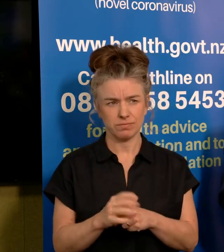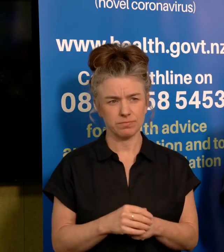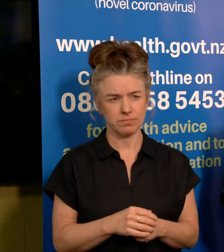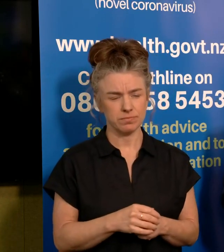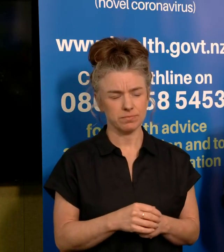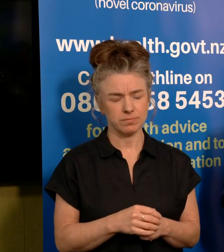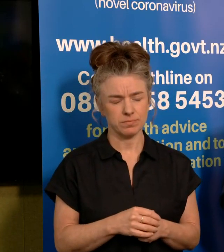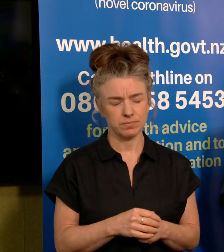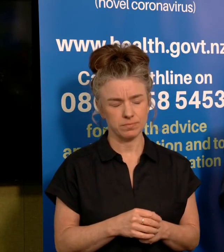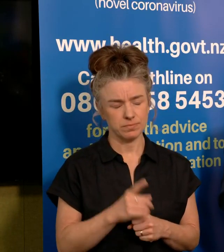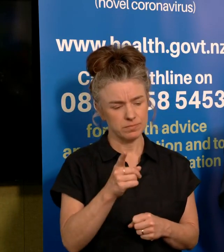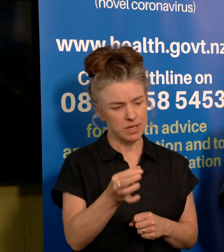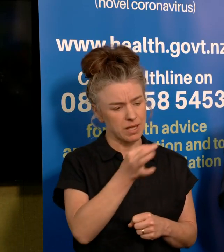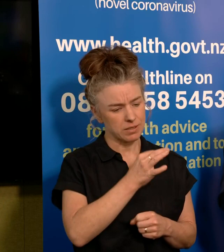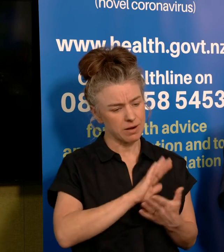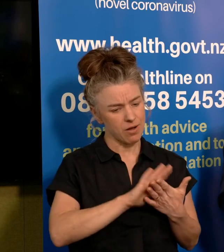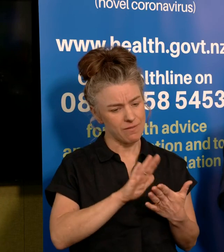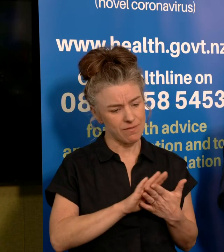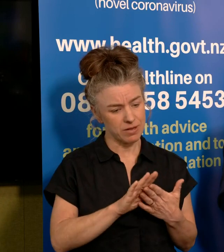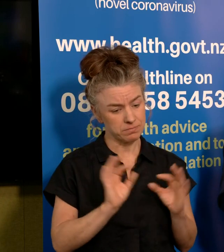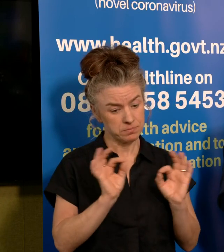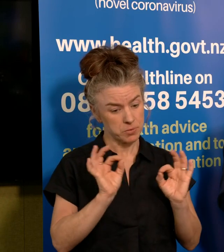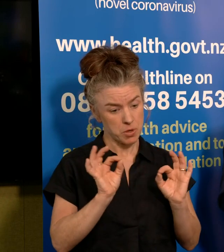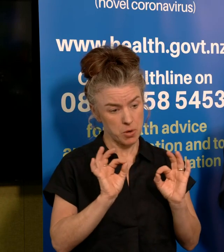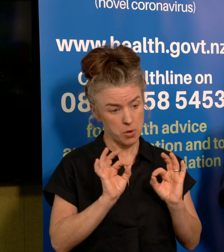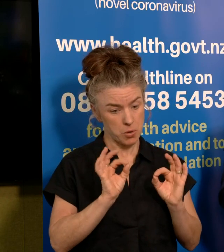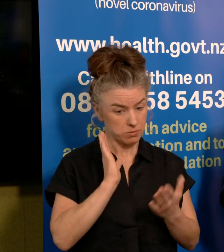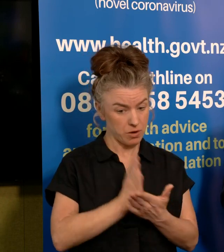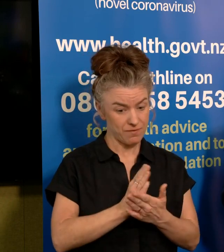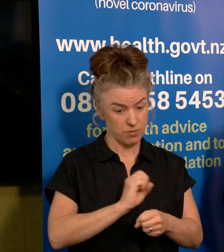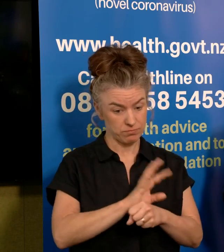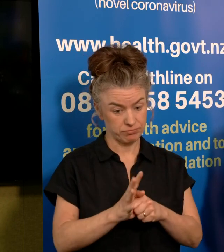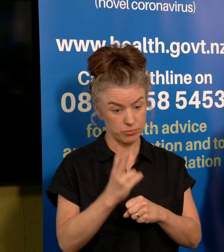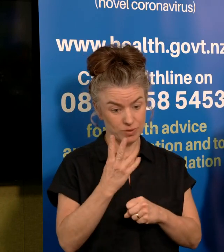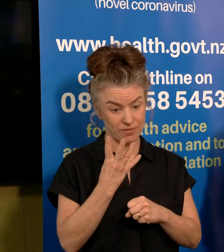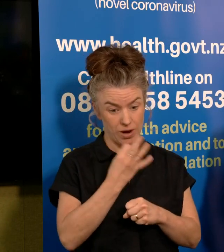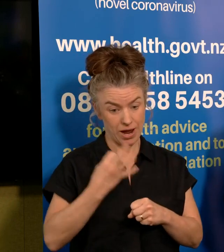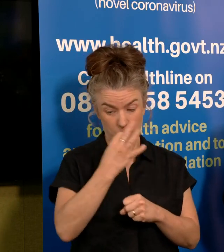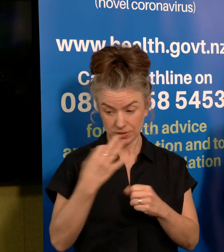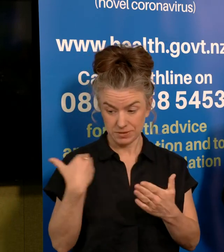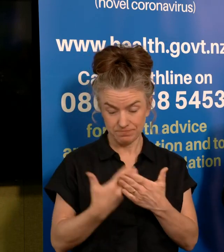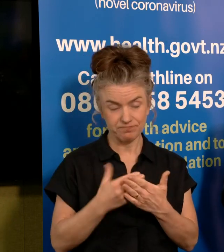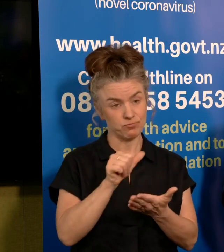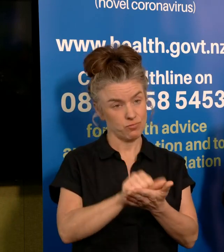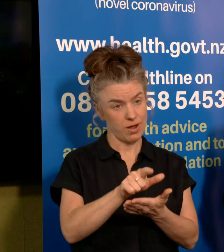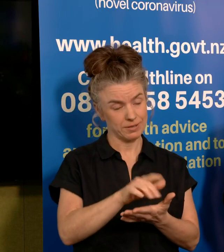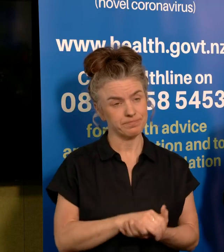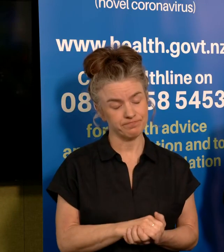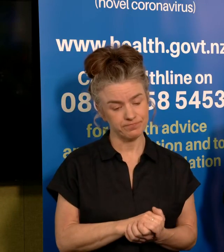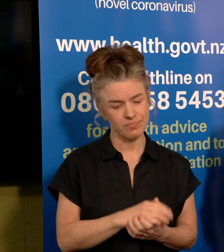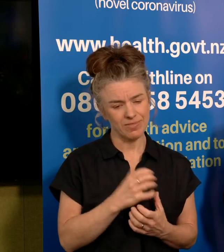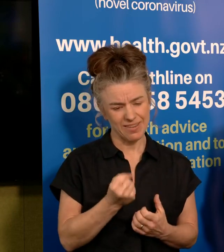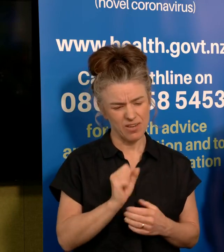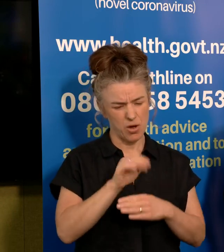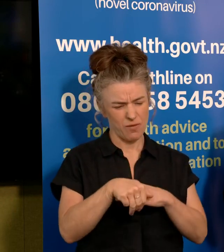just to clarify, so there have been no new suspected cases over the last 24 hours? No, that's correct. And at the moment, we've got